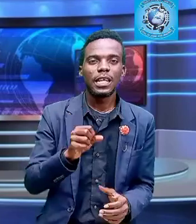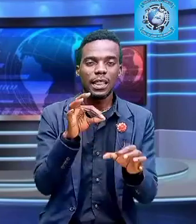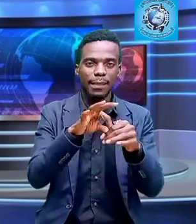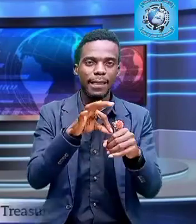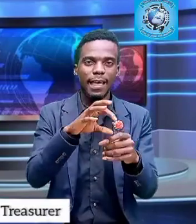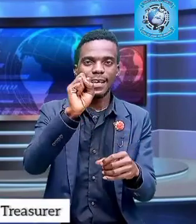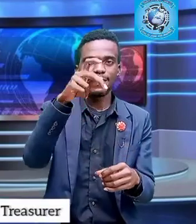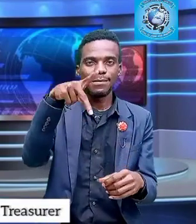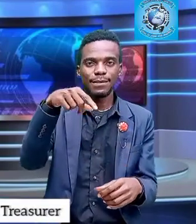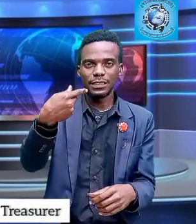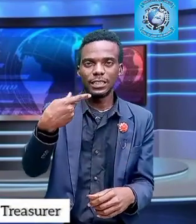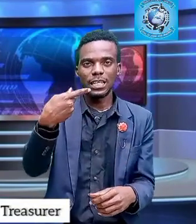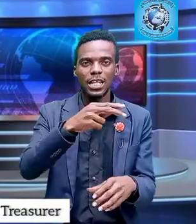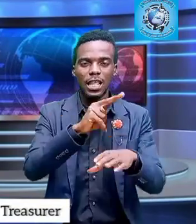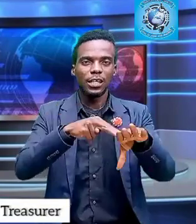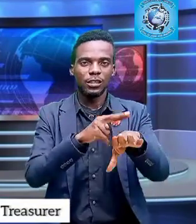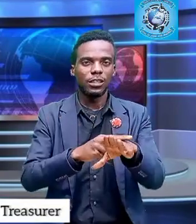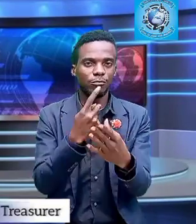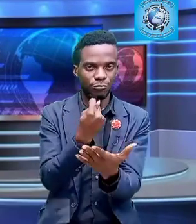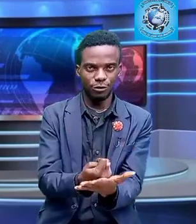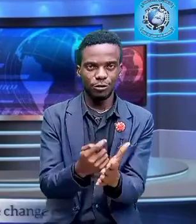elected SPPG National Treasurer.